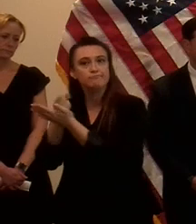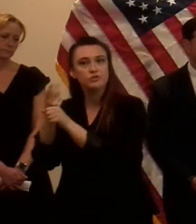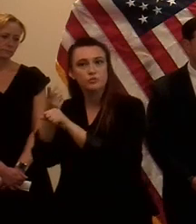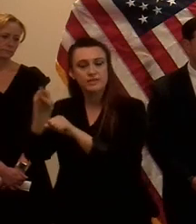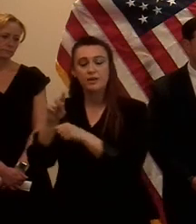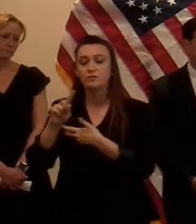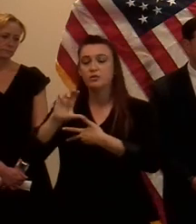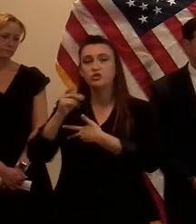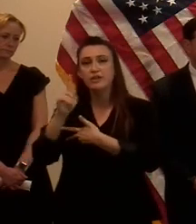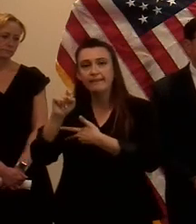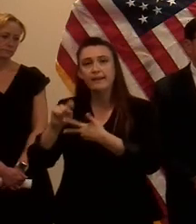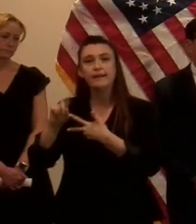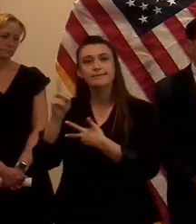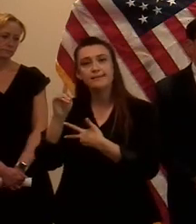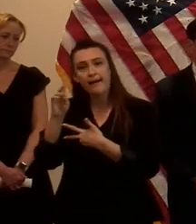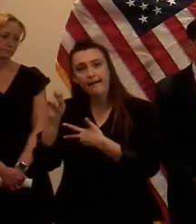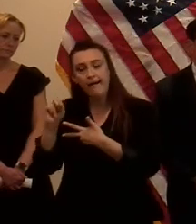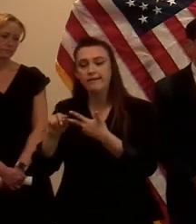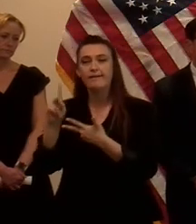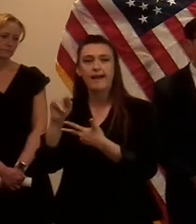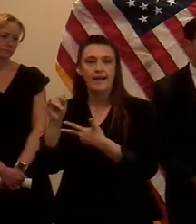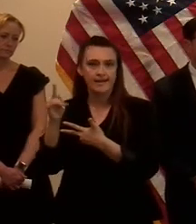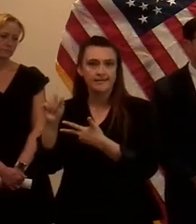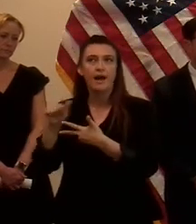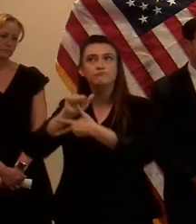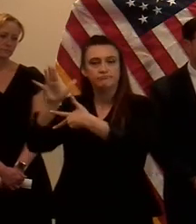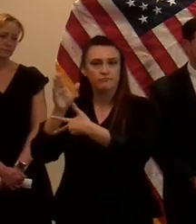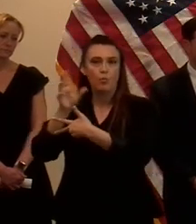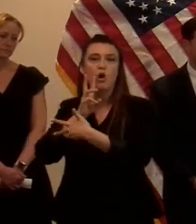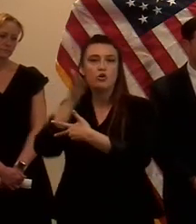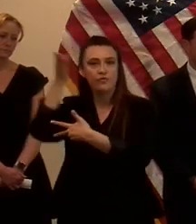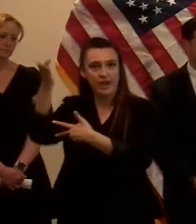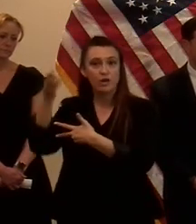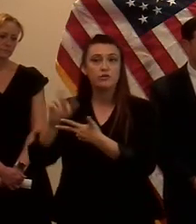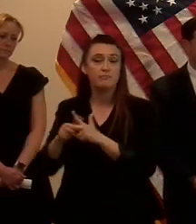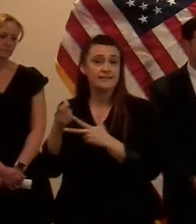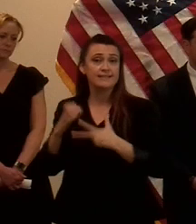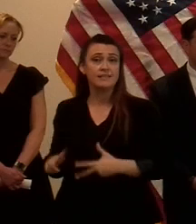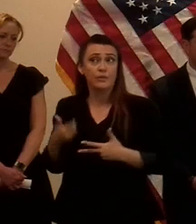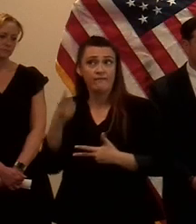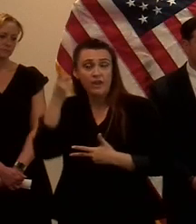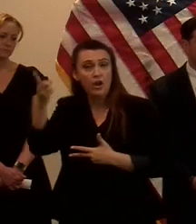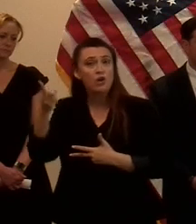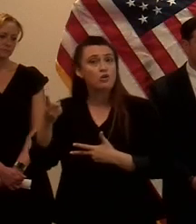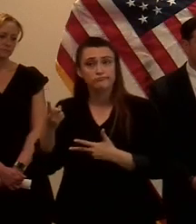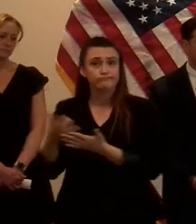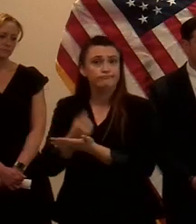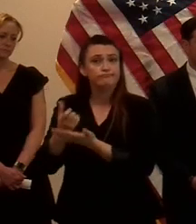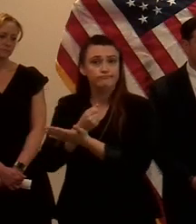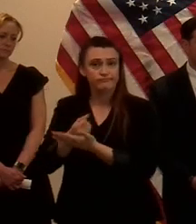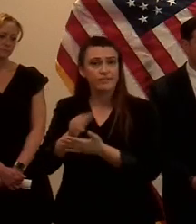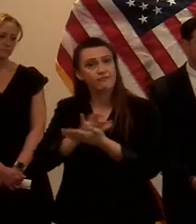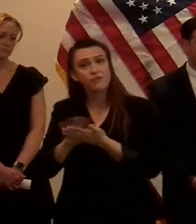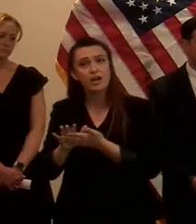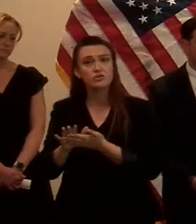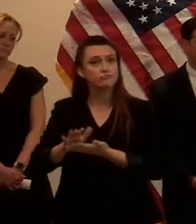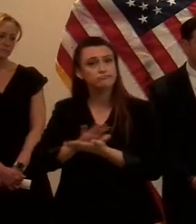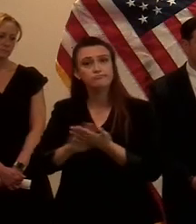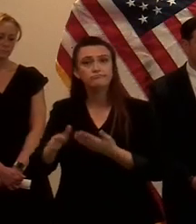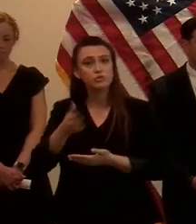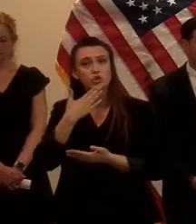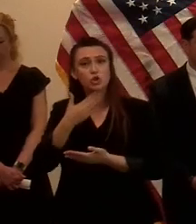Daikon, and the Kayenta area, which will allow those citizens most affected in our state to get access to fresh, clean,